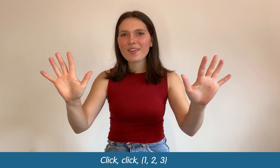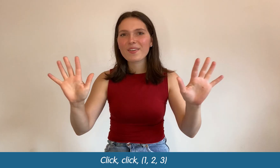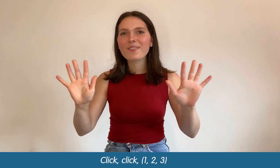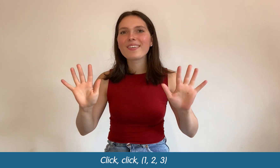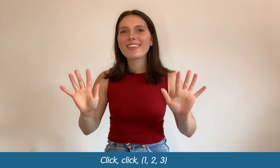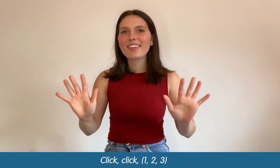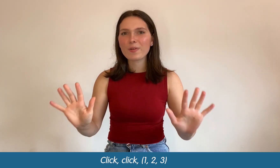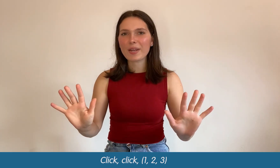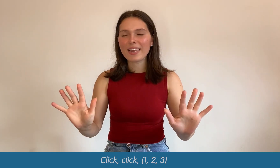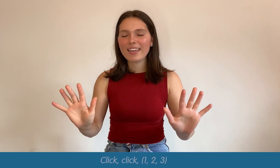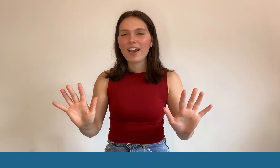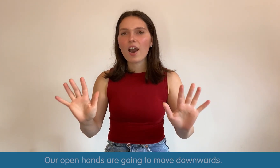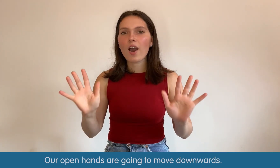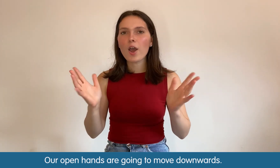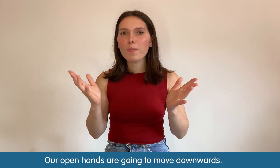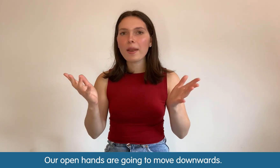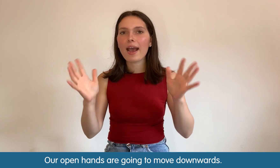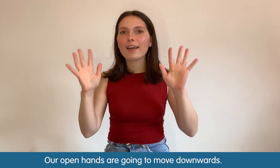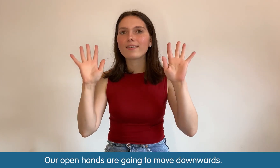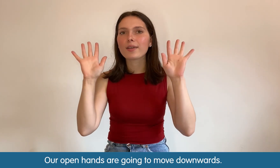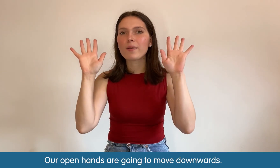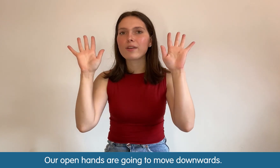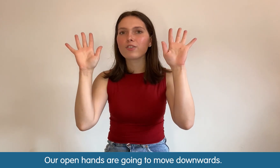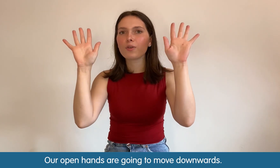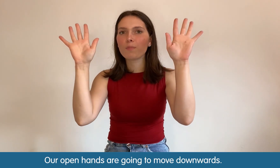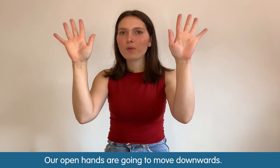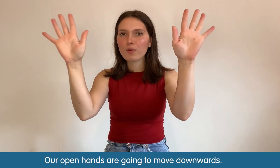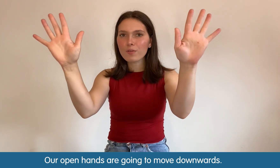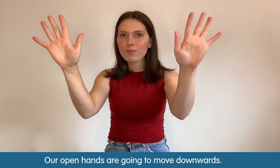2, 3. Our open hands are going to move